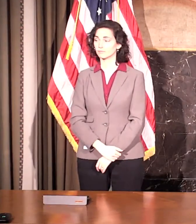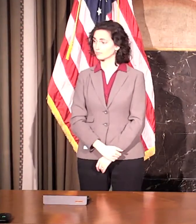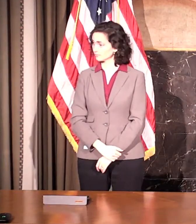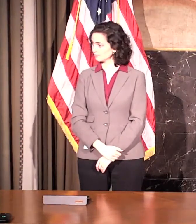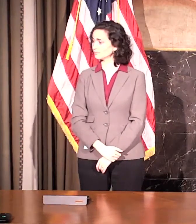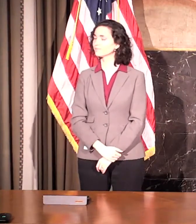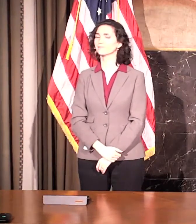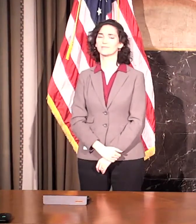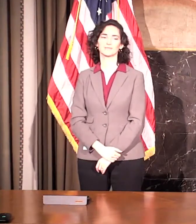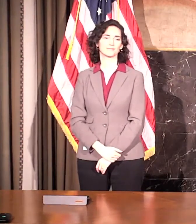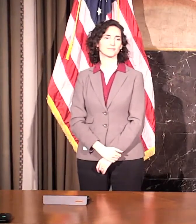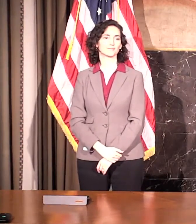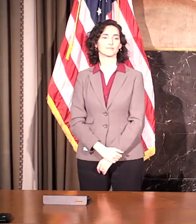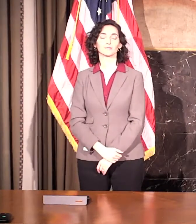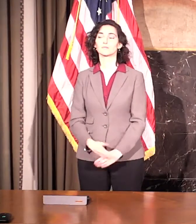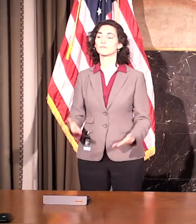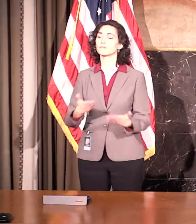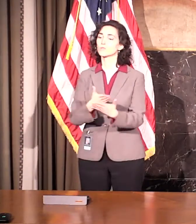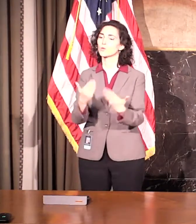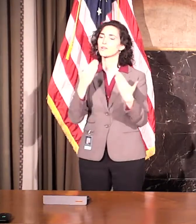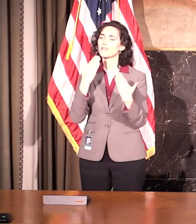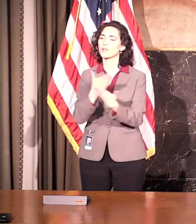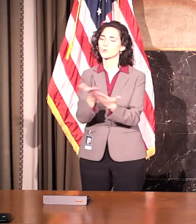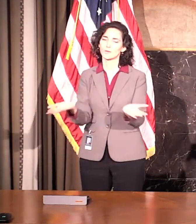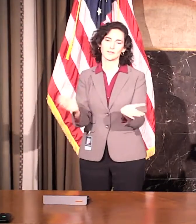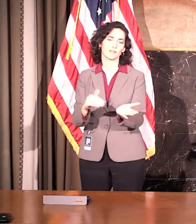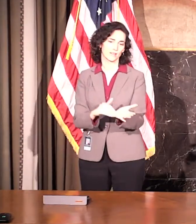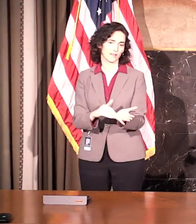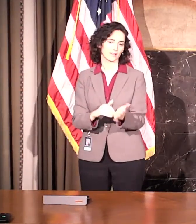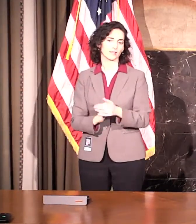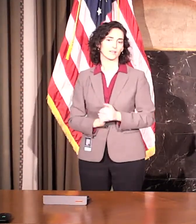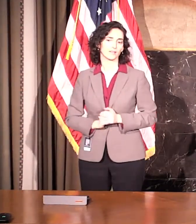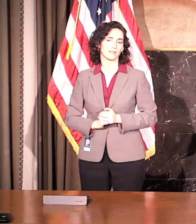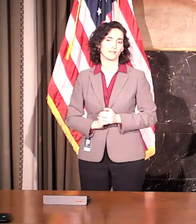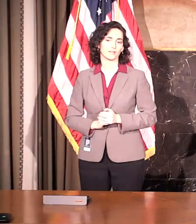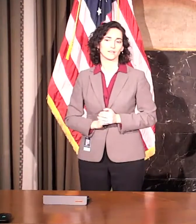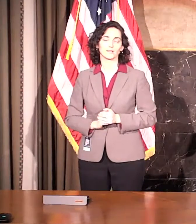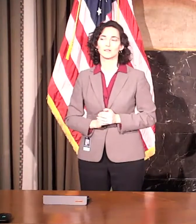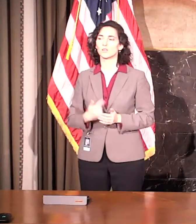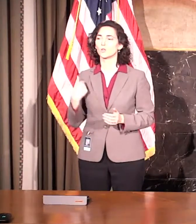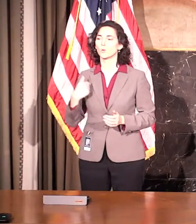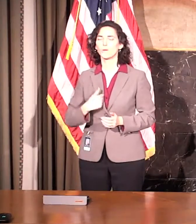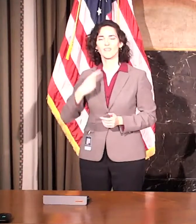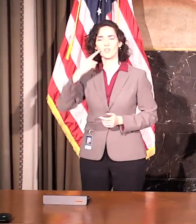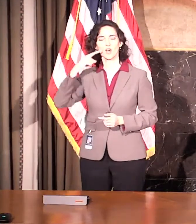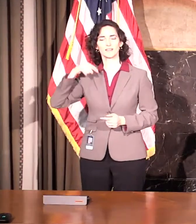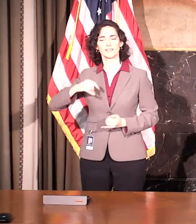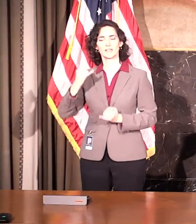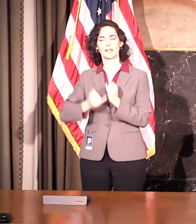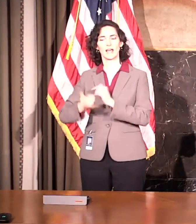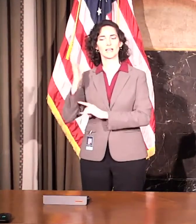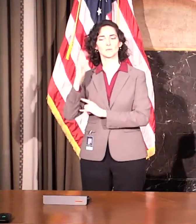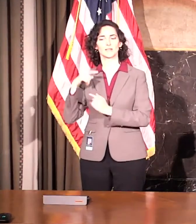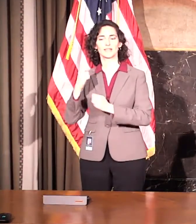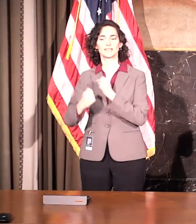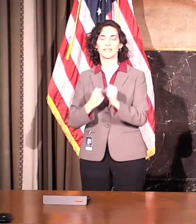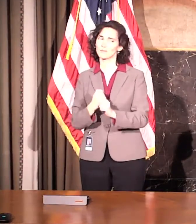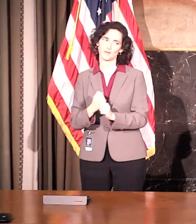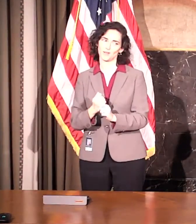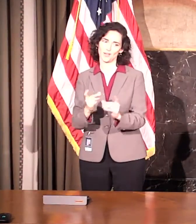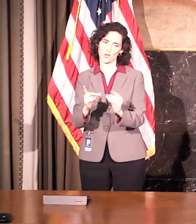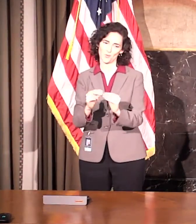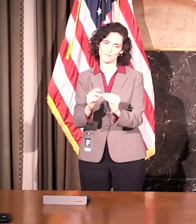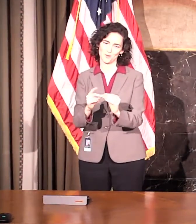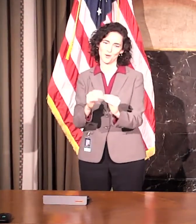Well, I want to thank you all. Again, we will, I think we had thought this was going to be our last press conference for the year, but it won't be. We're